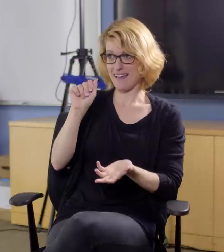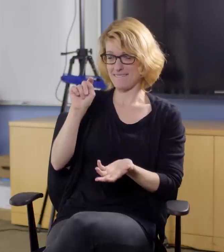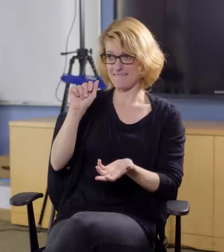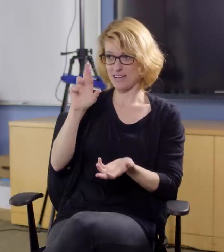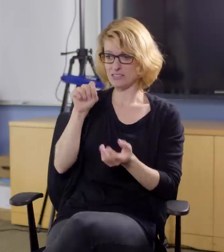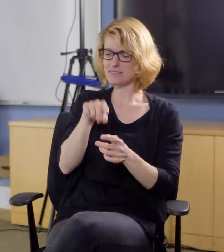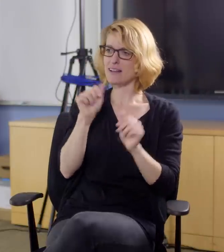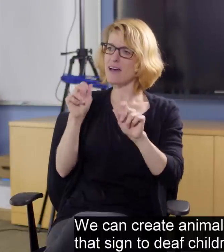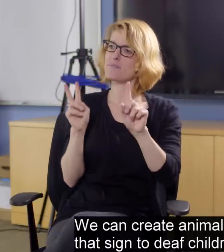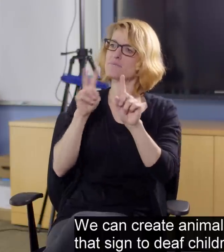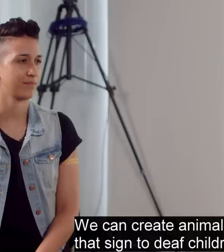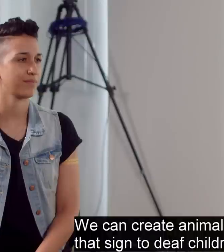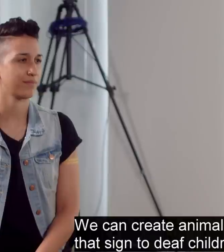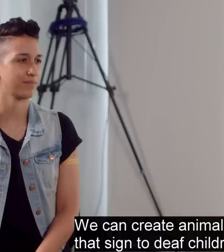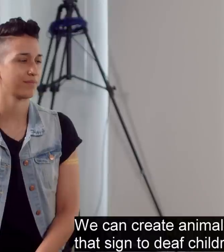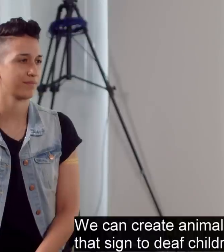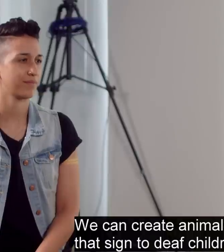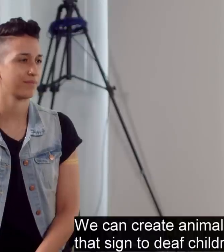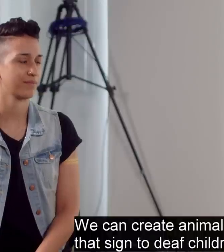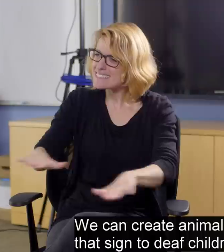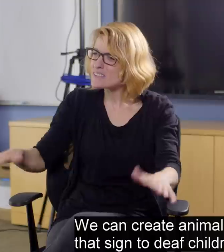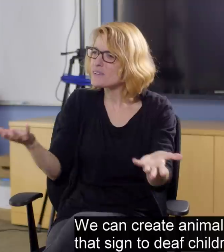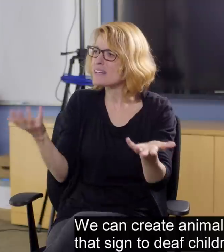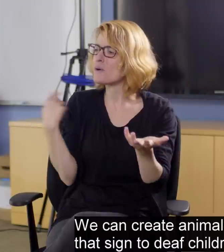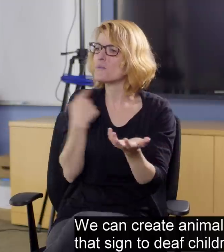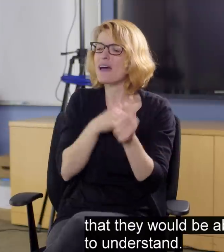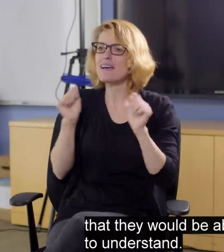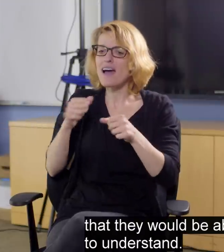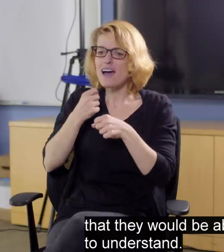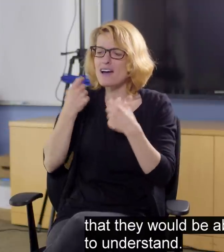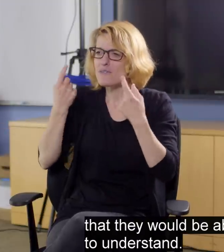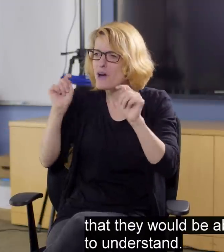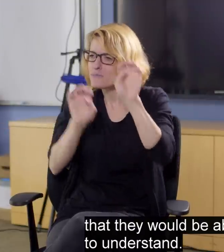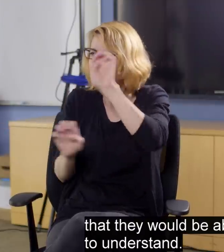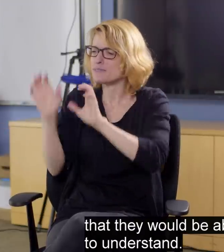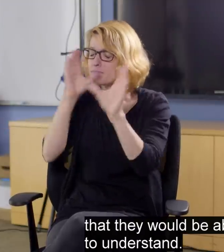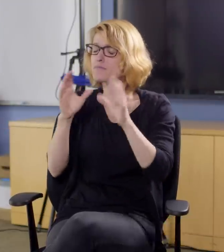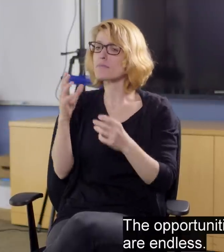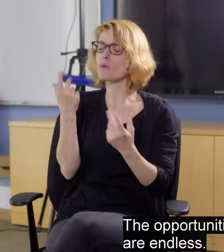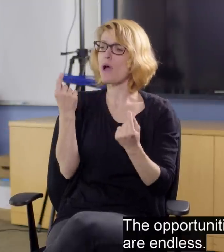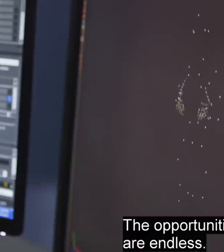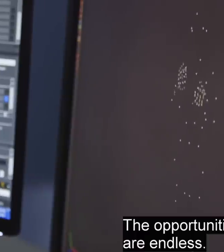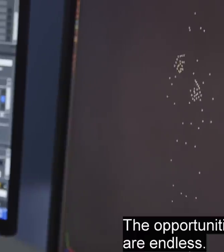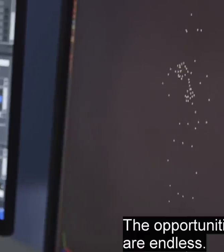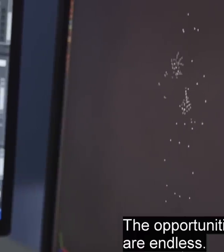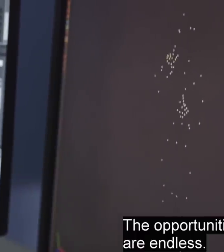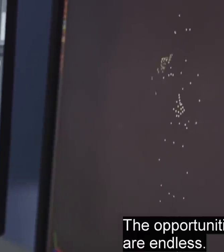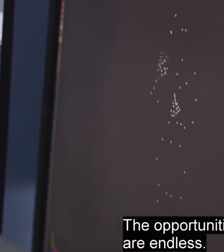3D avatar. We can create animals that sign to deaf children that they would be able to understand. The opportunities are